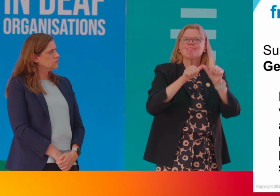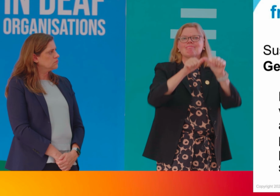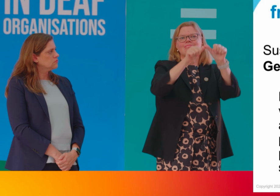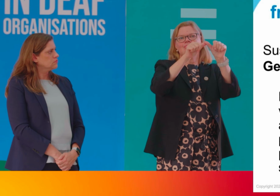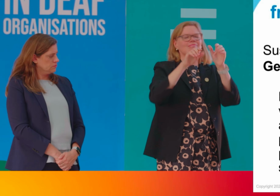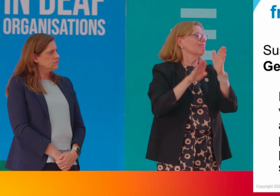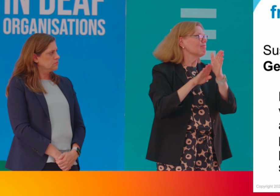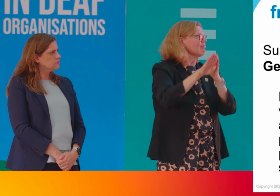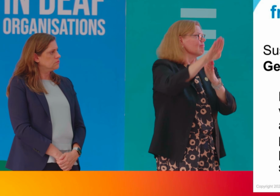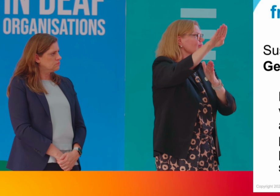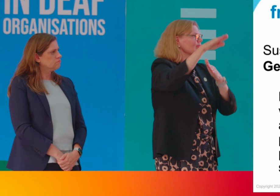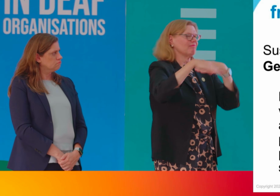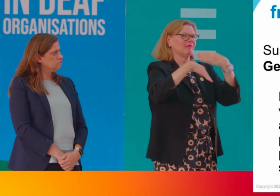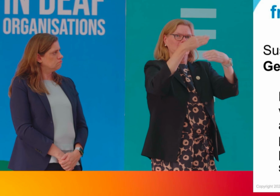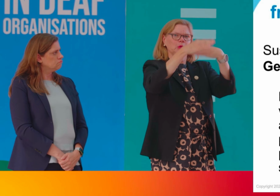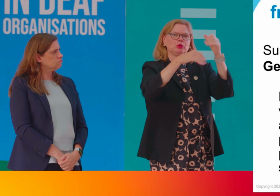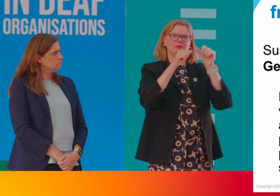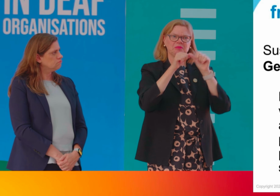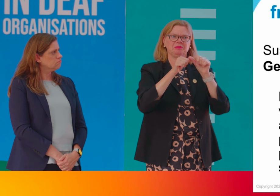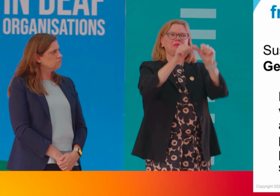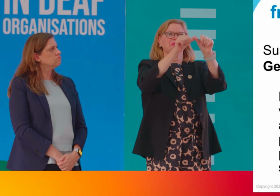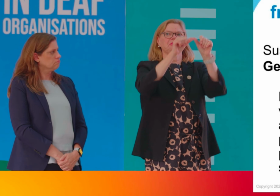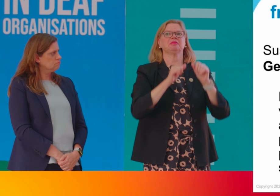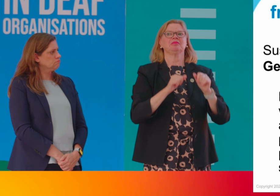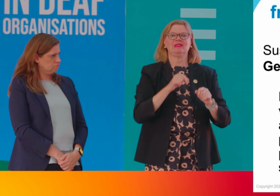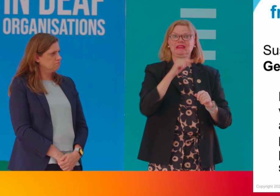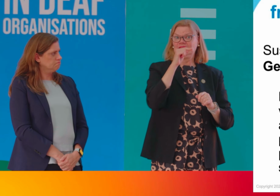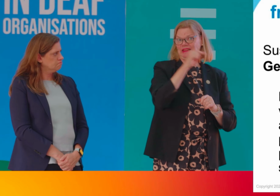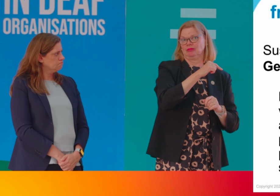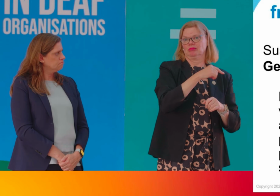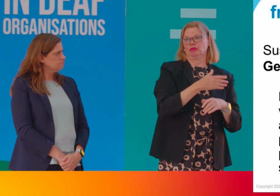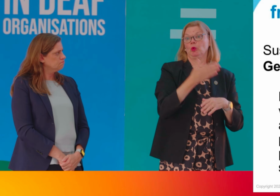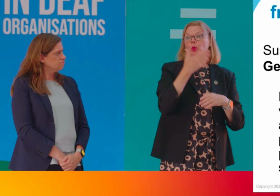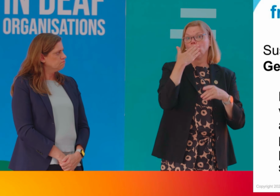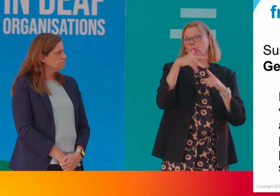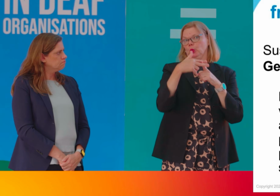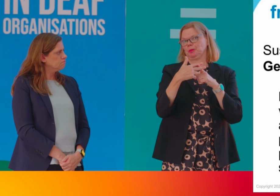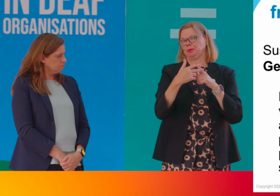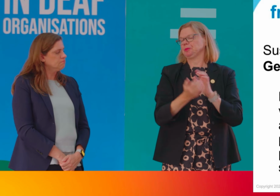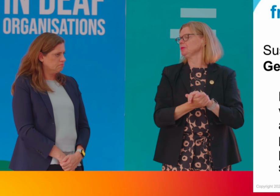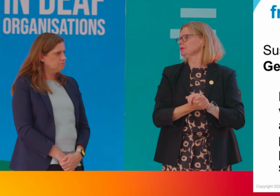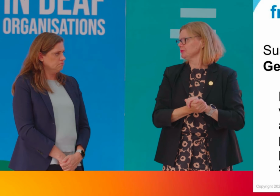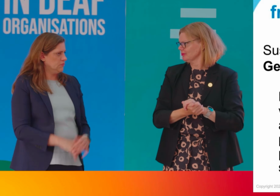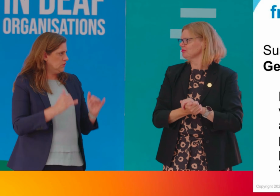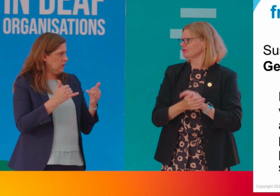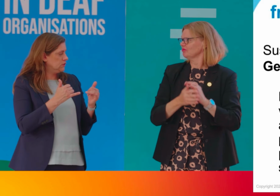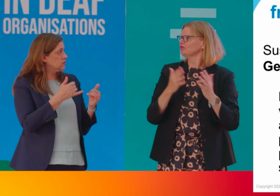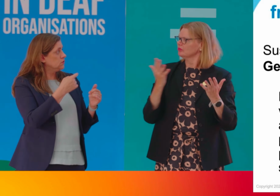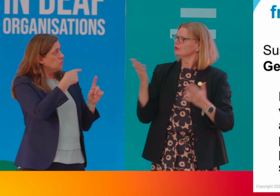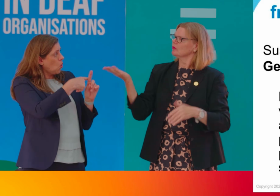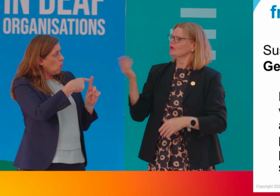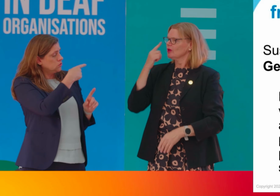effective participation as a prerequisite for sustainable development.